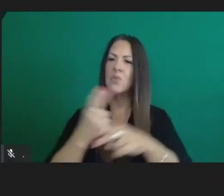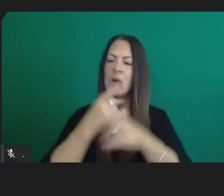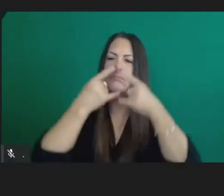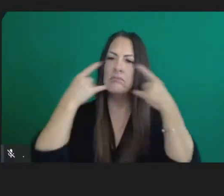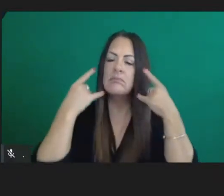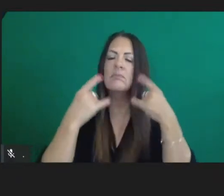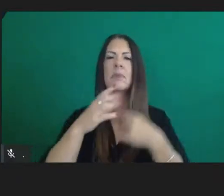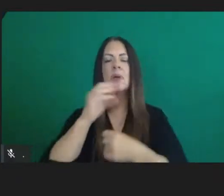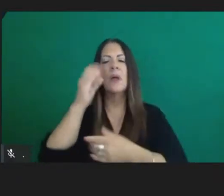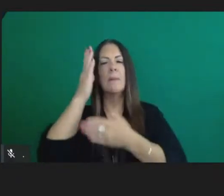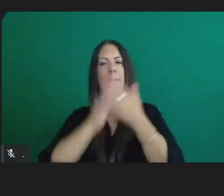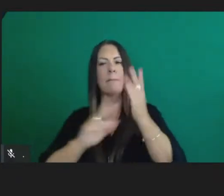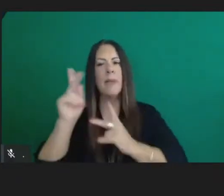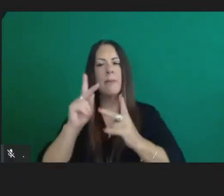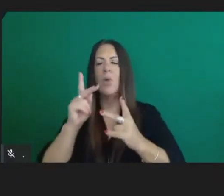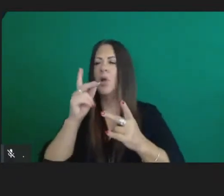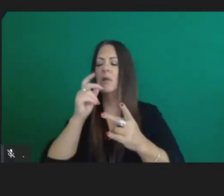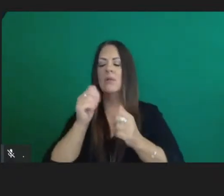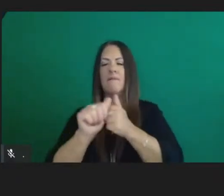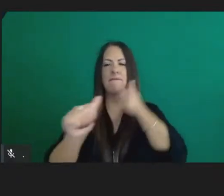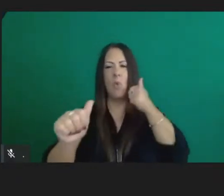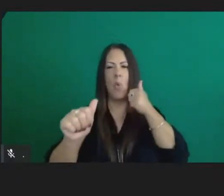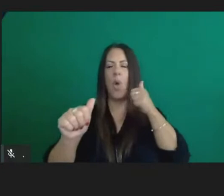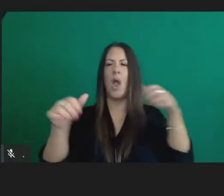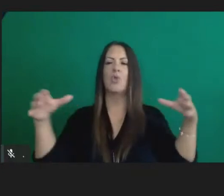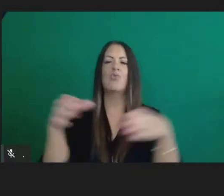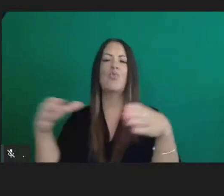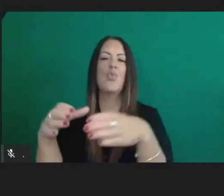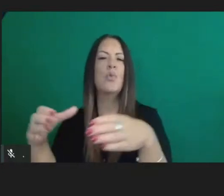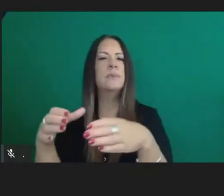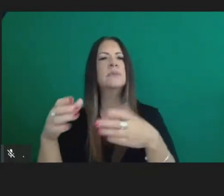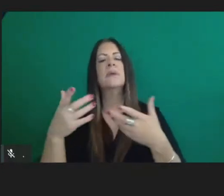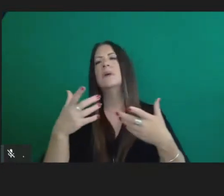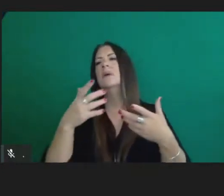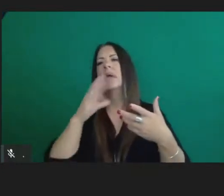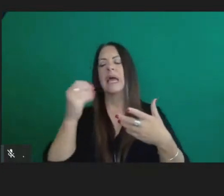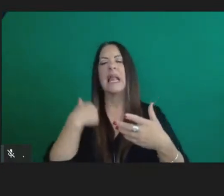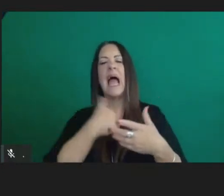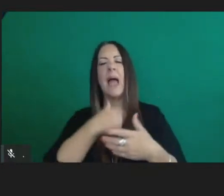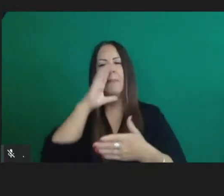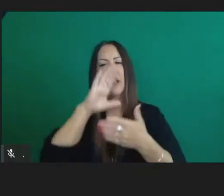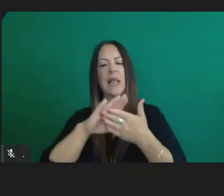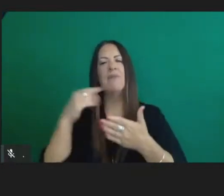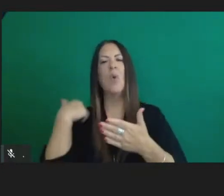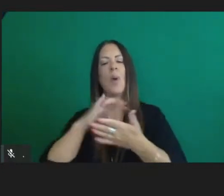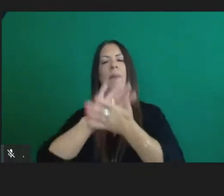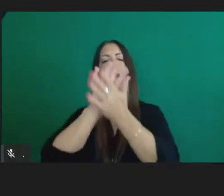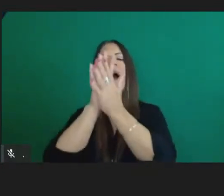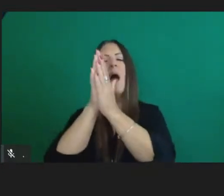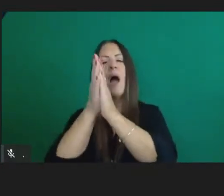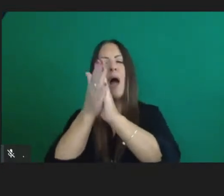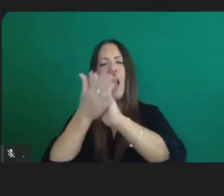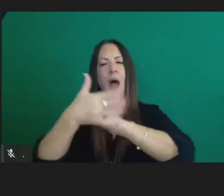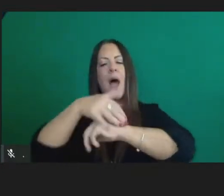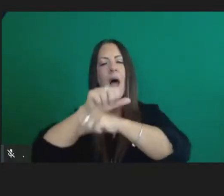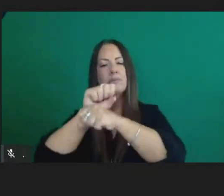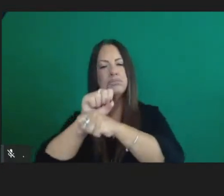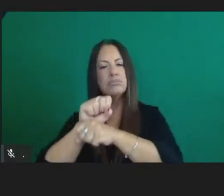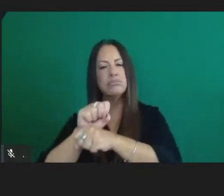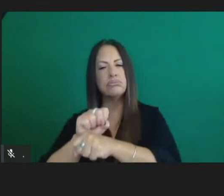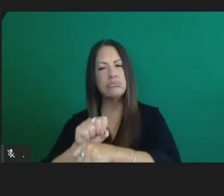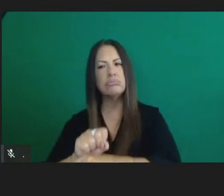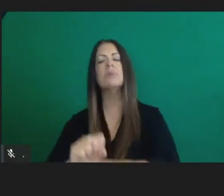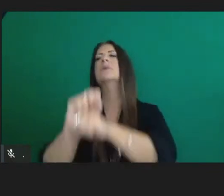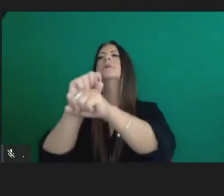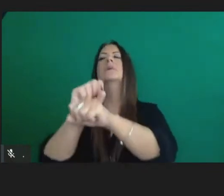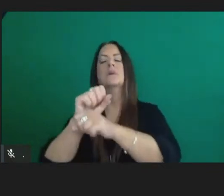in certain outdoor areas as well. So I think we are assimilating conditioning to certain lifestyle adaptations that